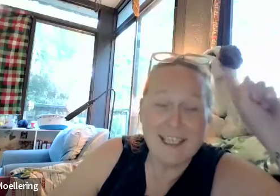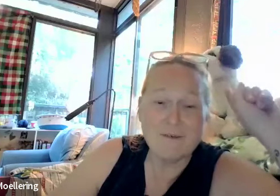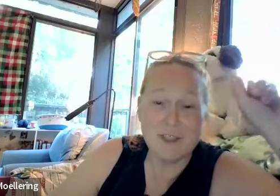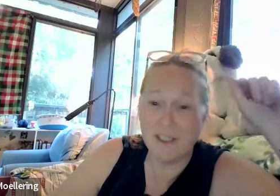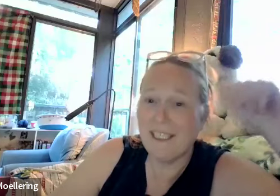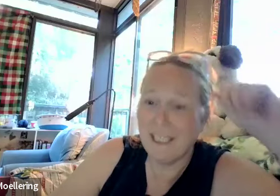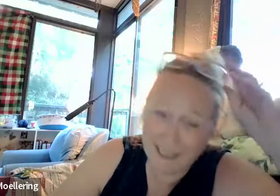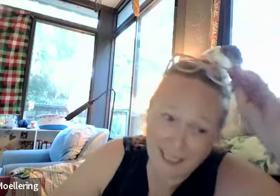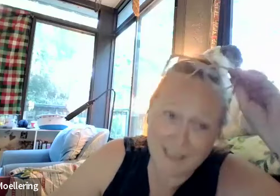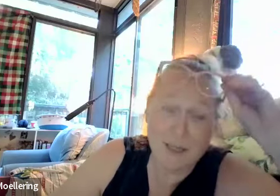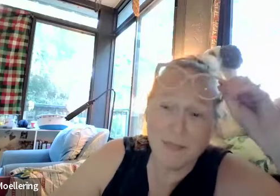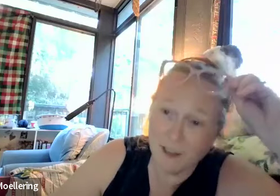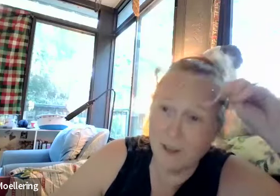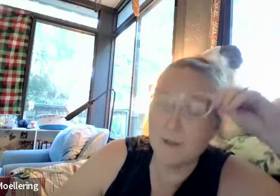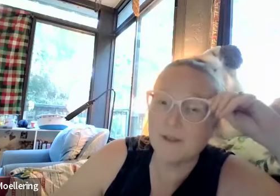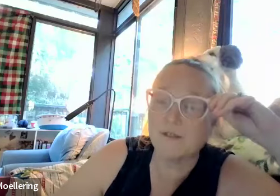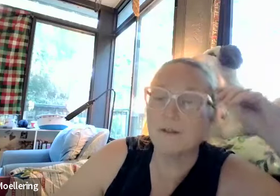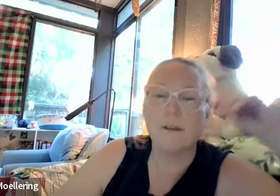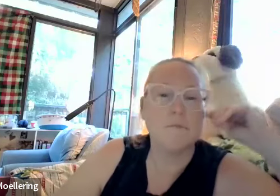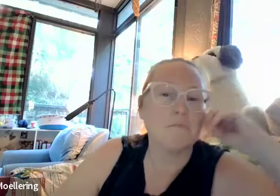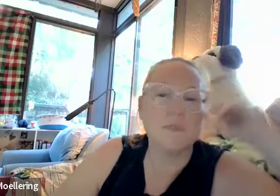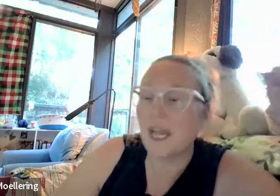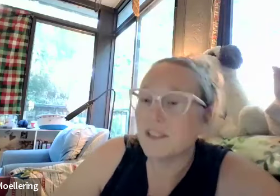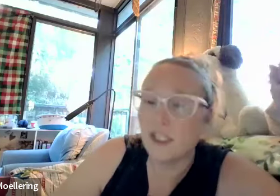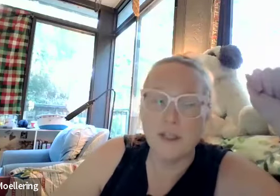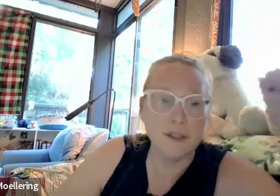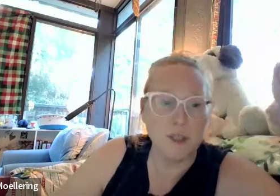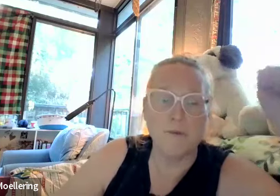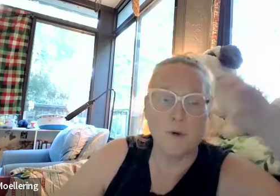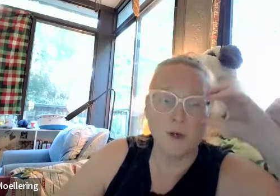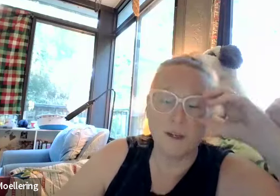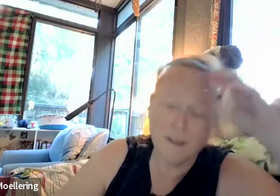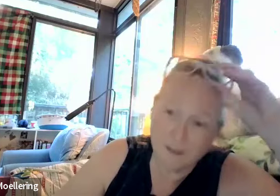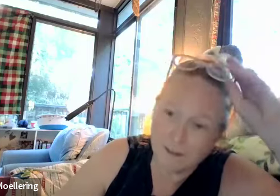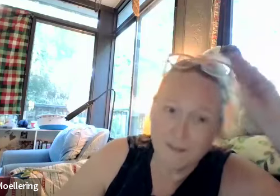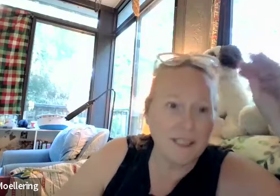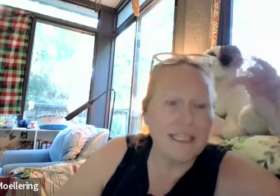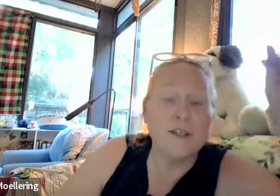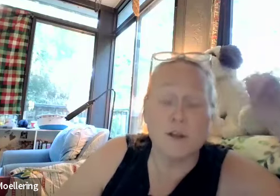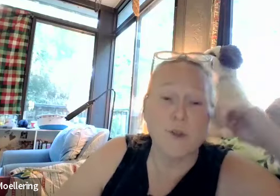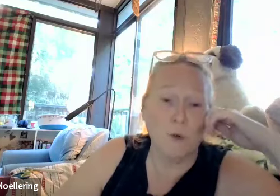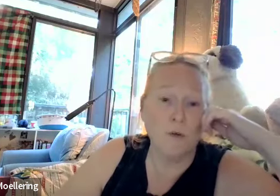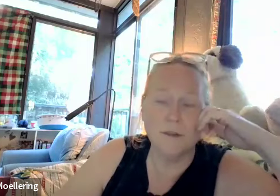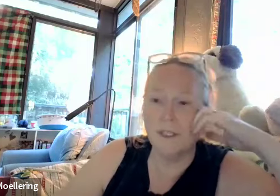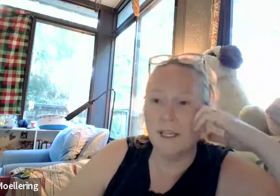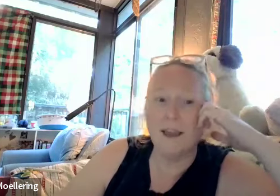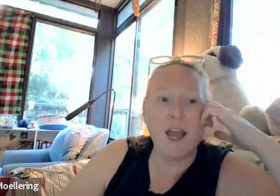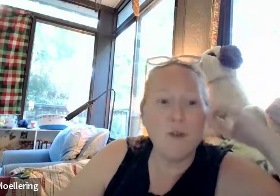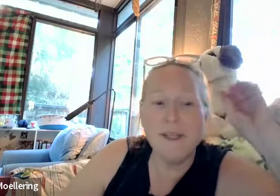If Gillian had let me loose last year, year before, like in her school, I would have been